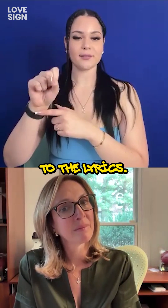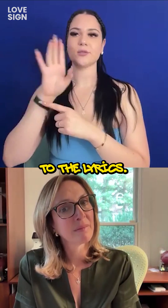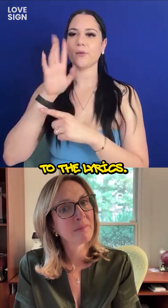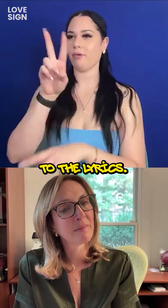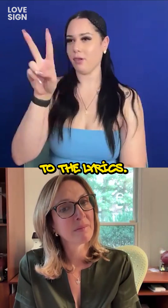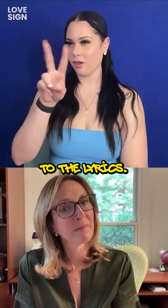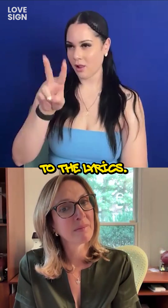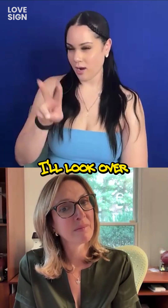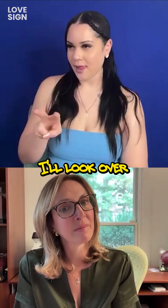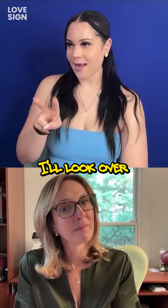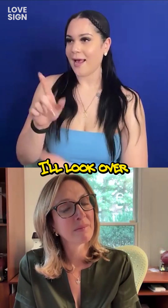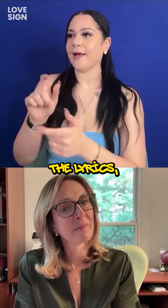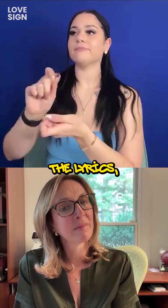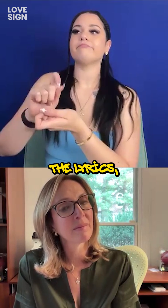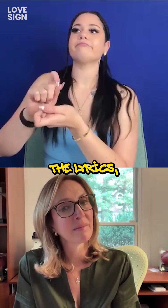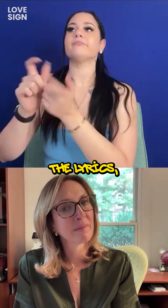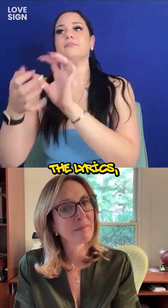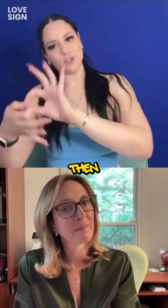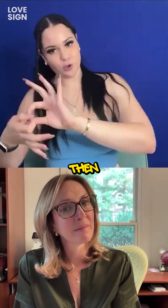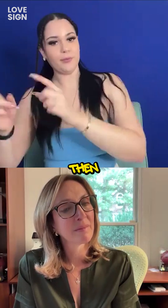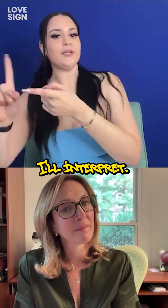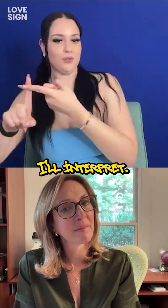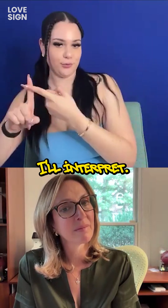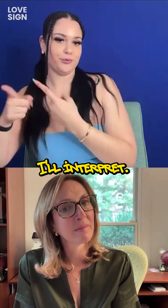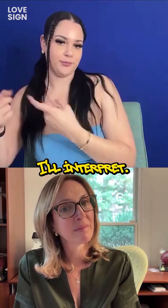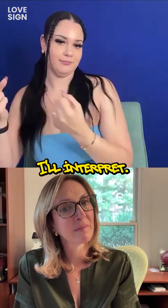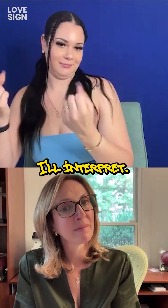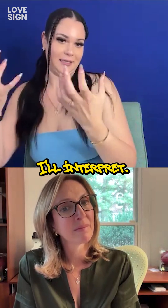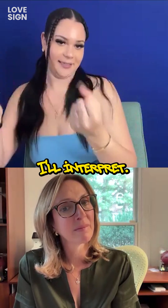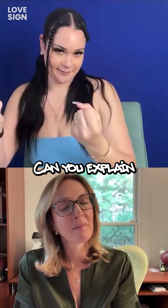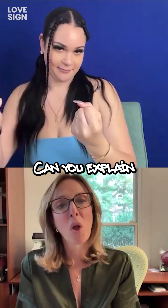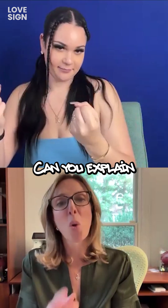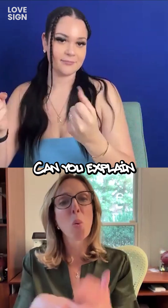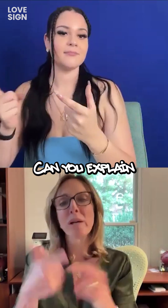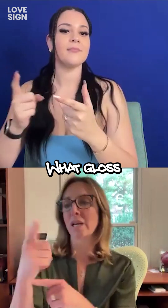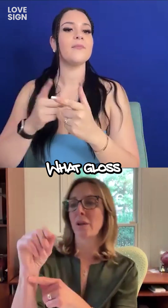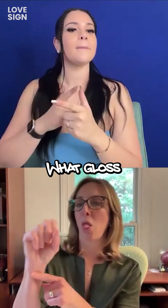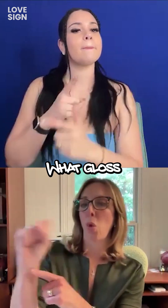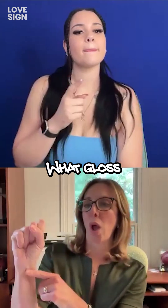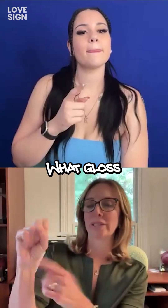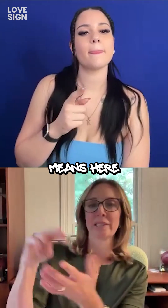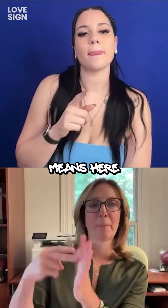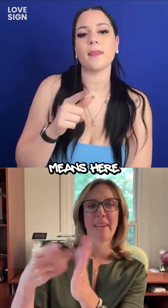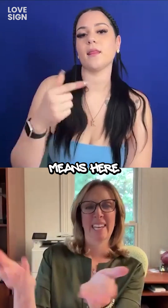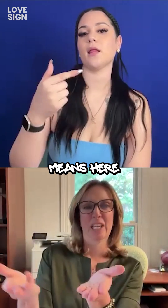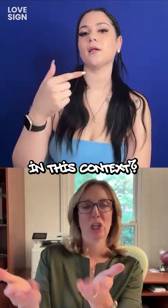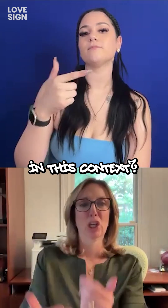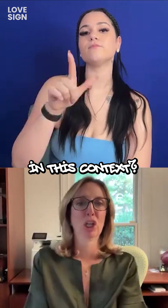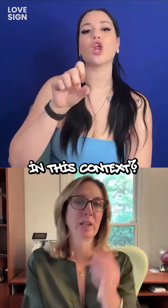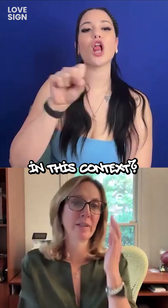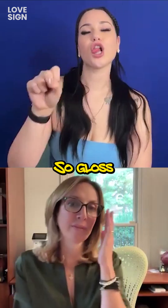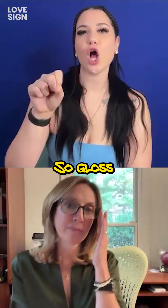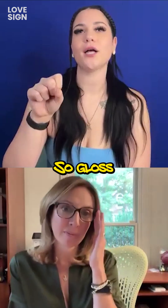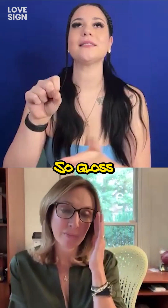to the lyrics. I'll look over the lyrics, then I'll interpret them. Can you explain what a gloss means here in this